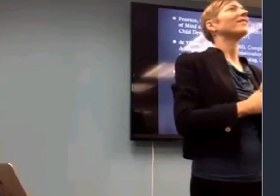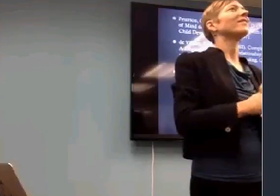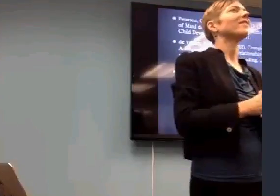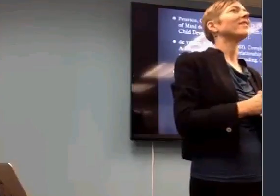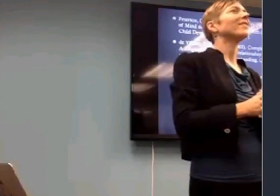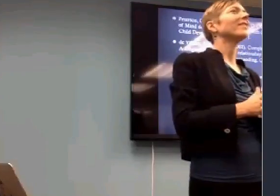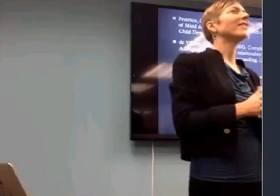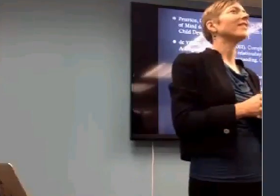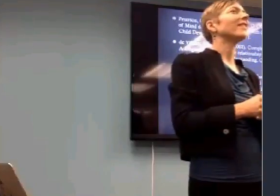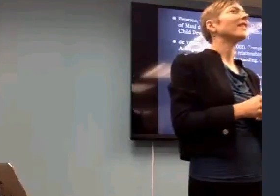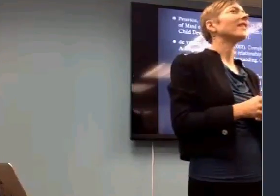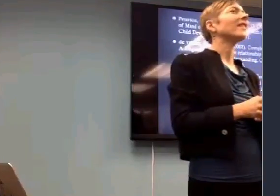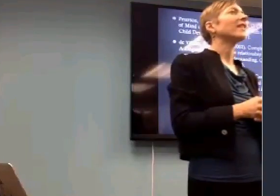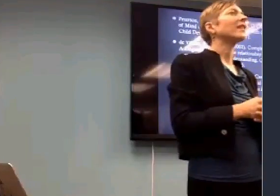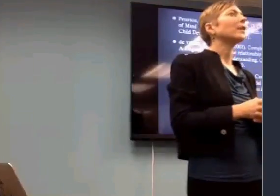Yes.